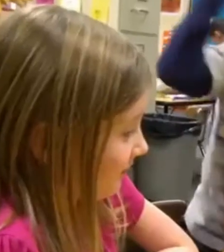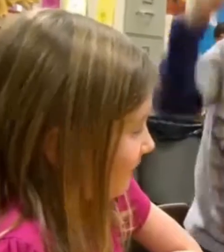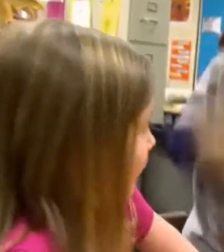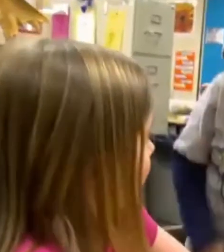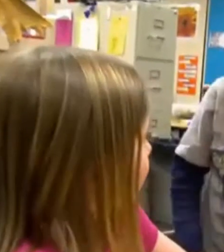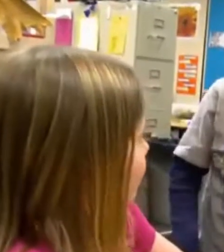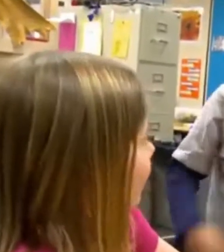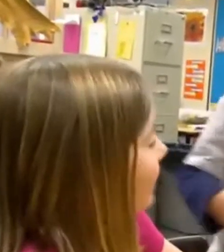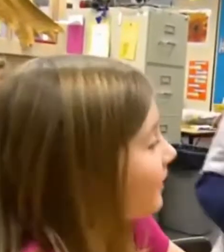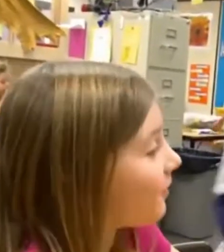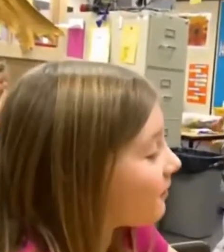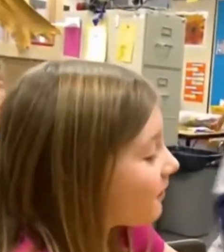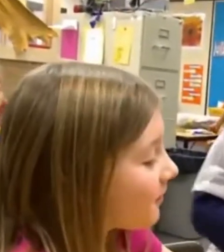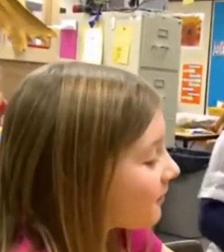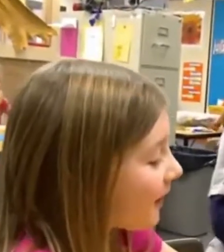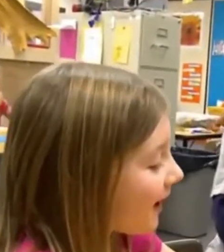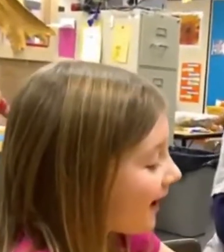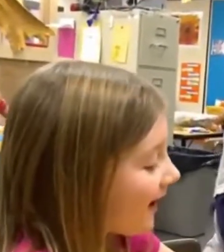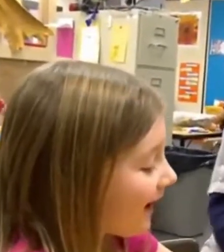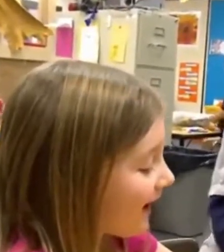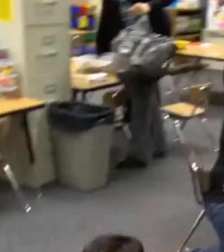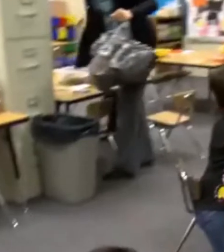the American workforce.